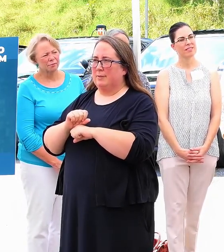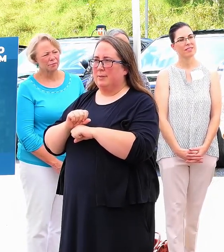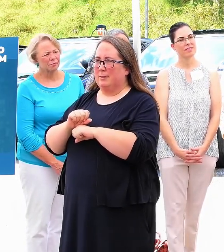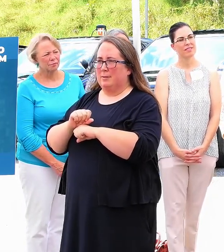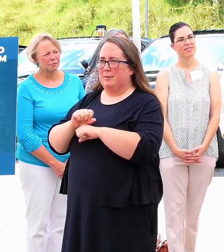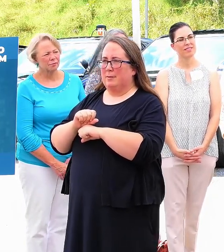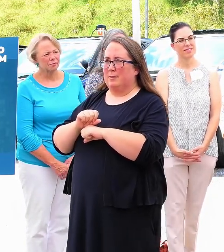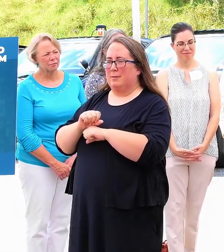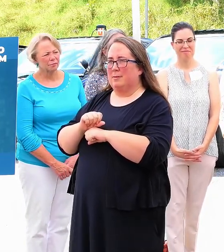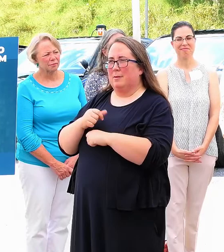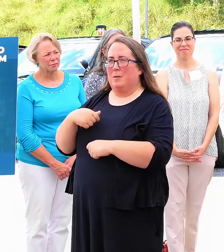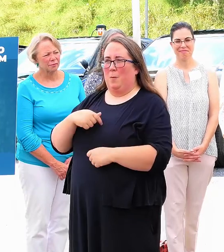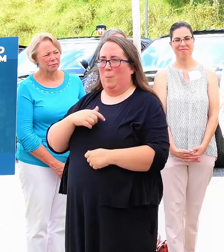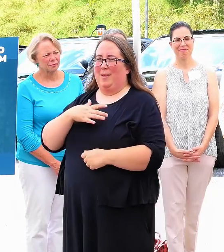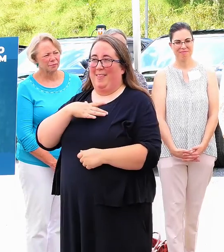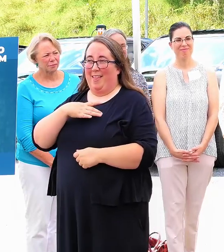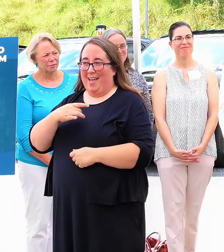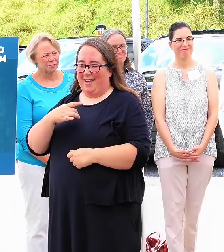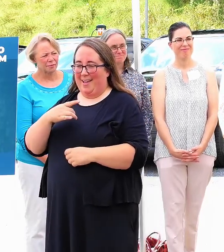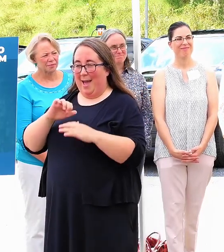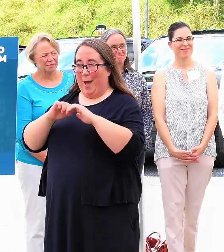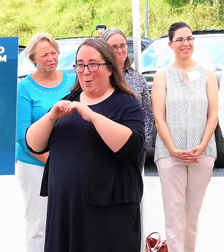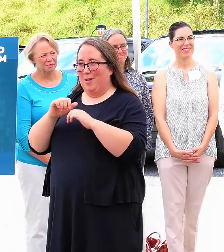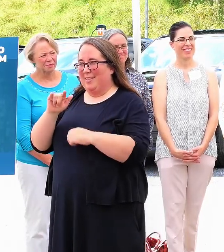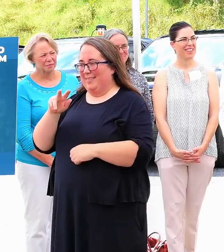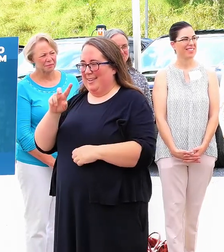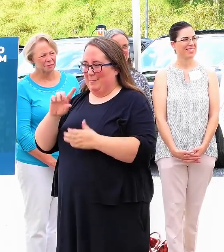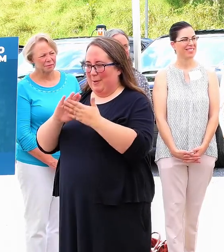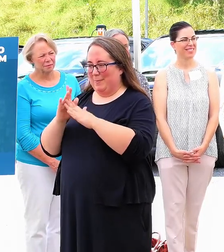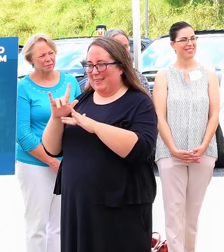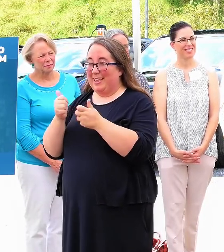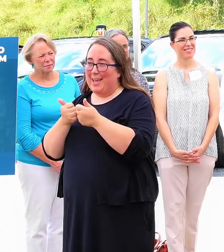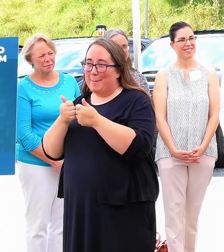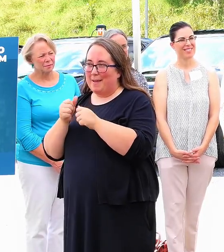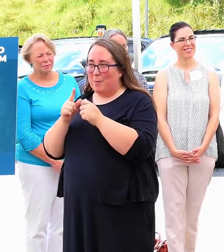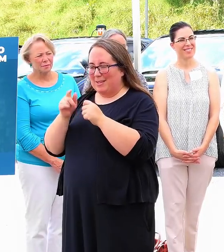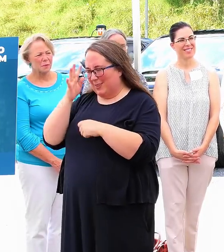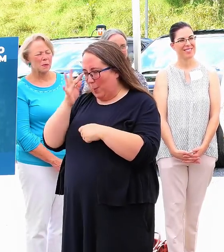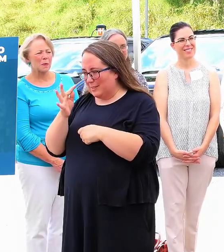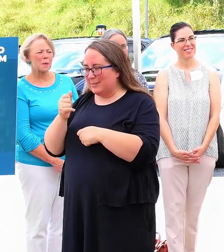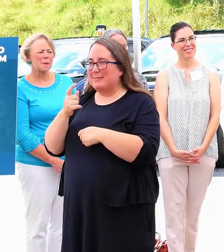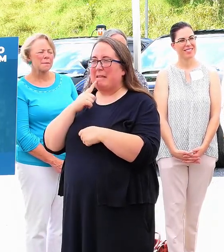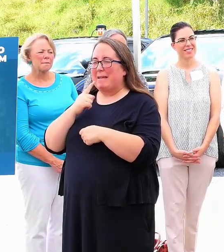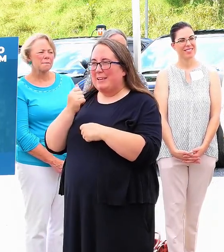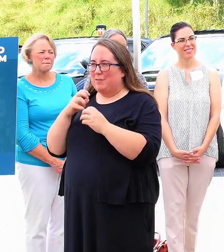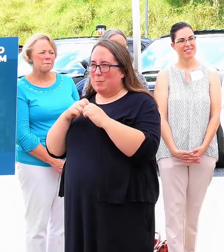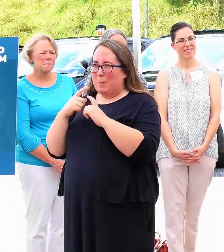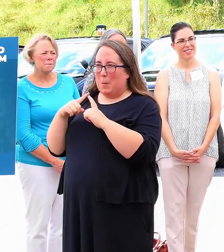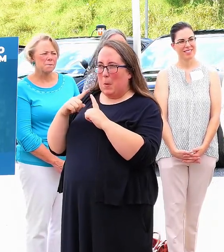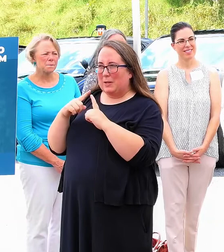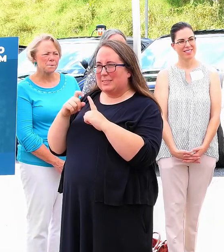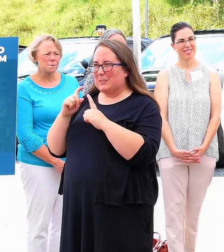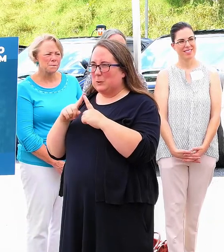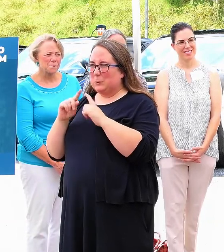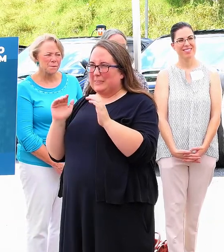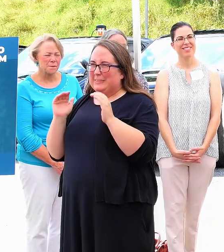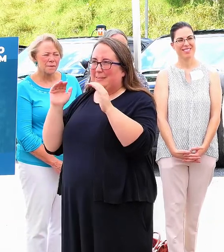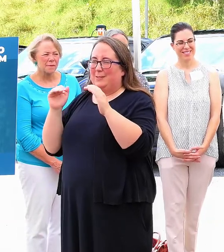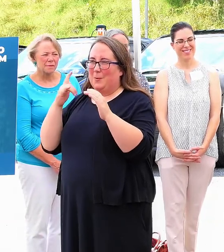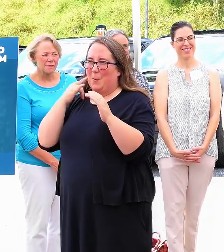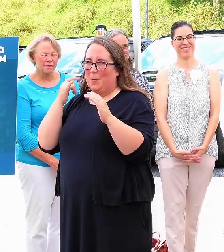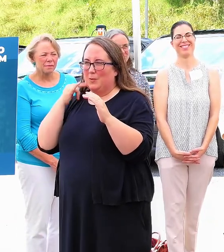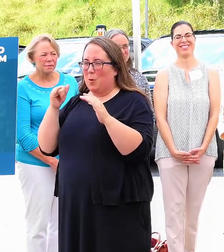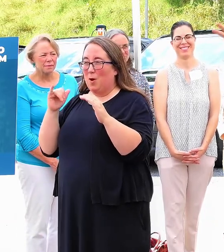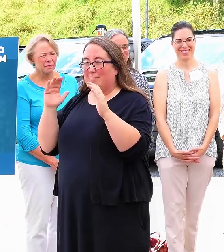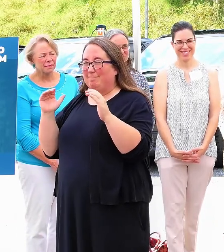the gamification that is the LEED process. You know, everybody gets close and they go, oh, we're just a few points away from gold. Let's do it. We're a